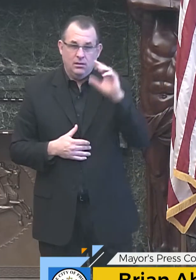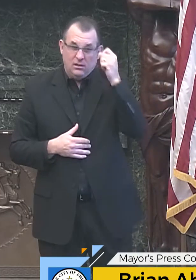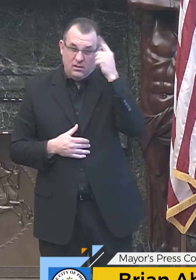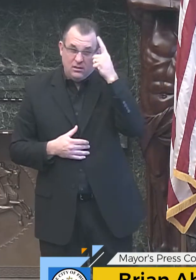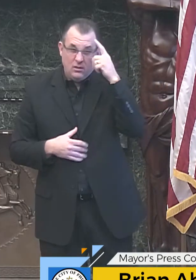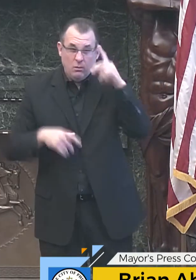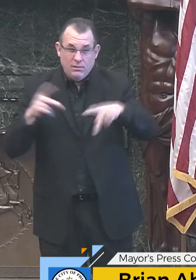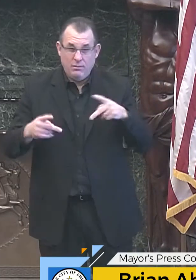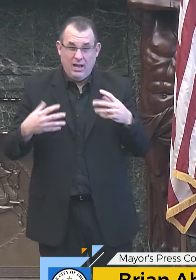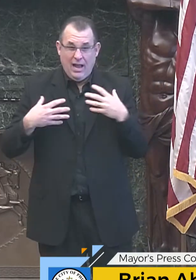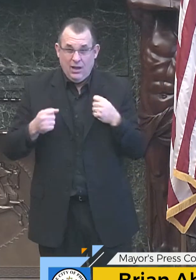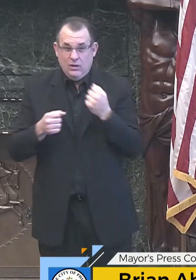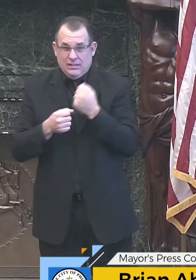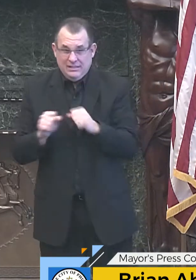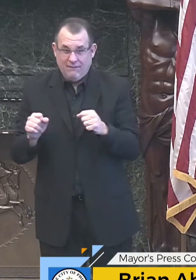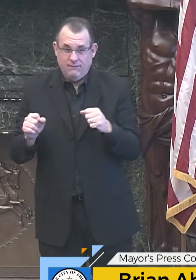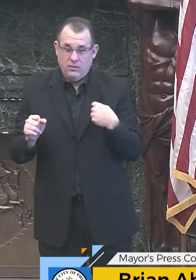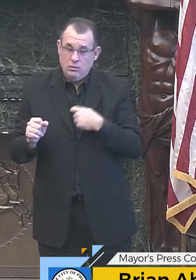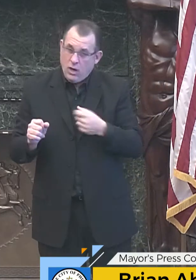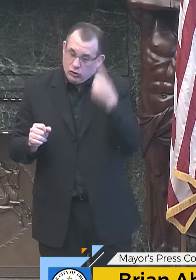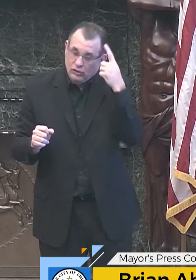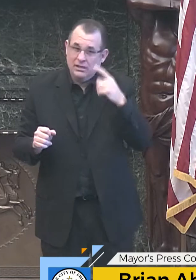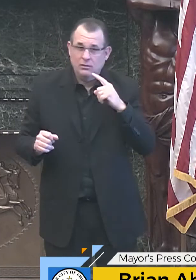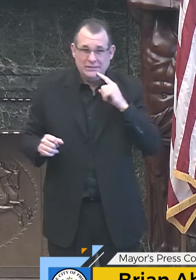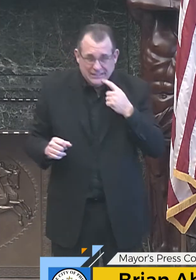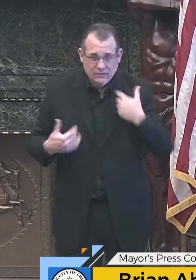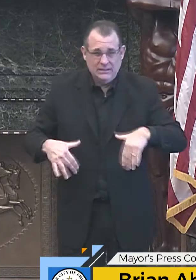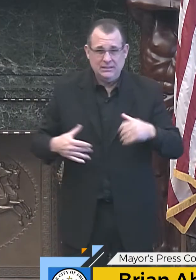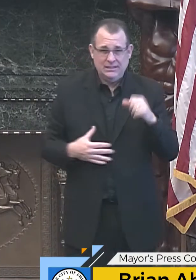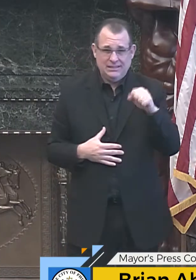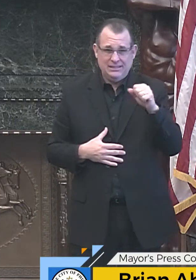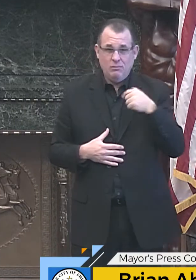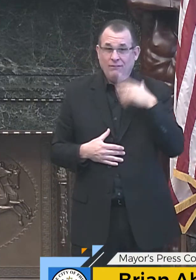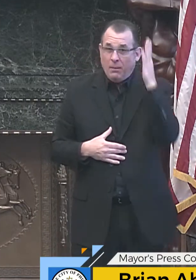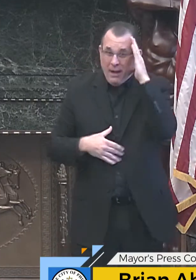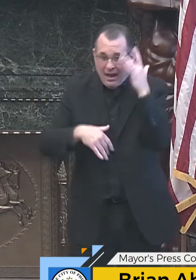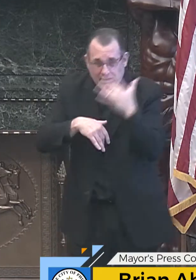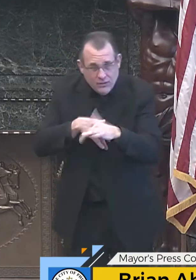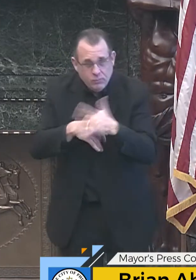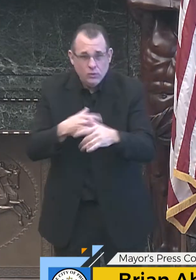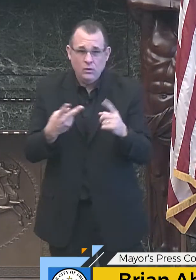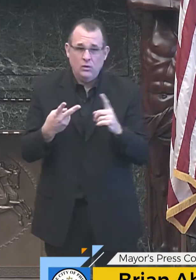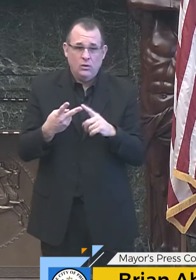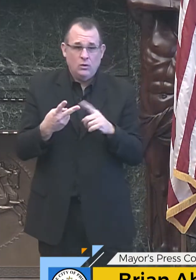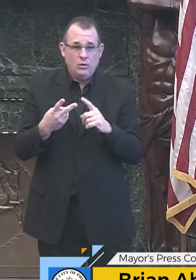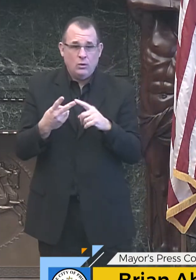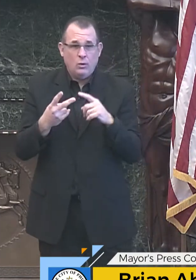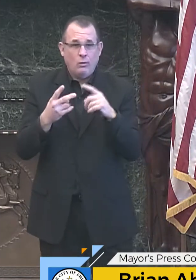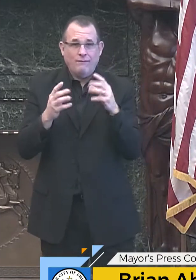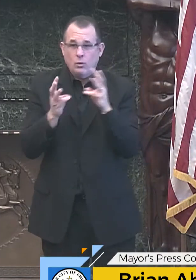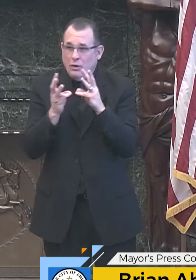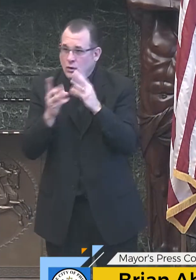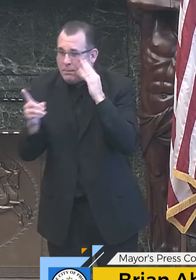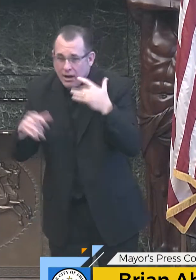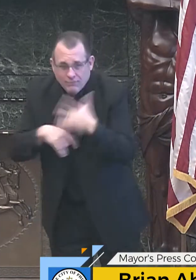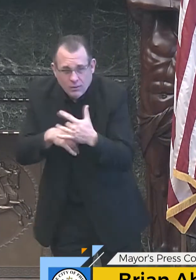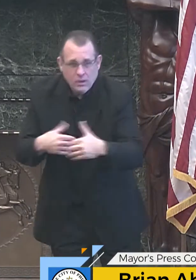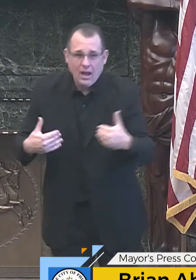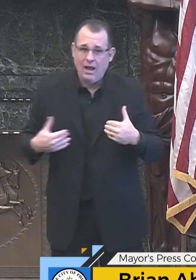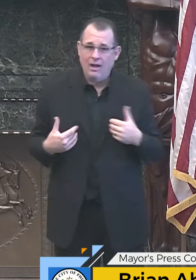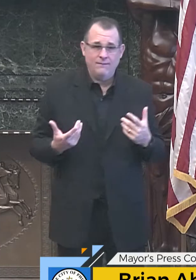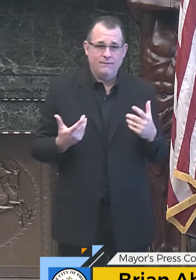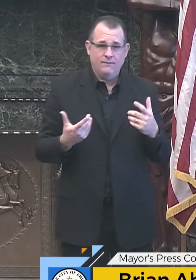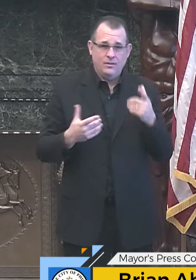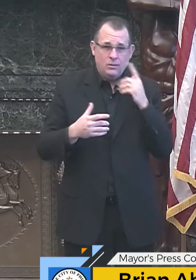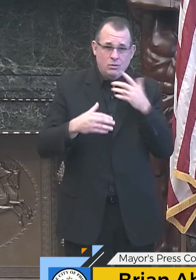time. We have beds available. Winter beds were kept open. Capacity in Center City will be expanded by 100 beds, and we're looking